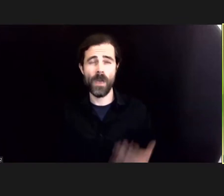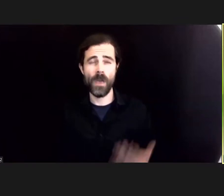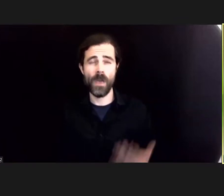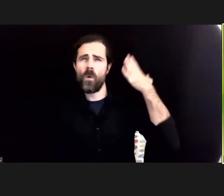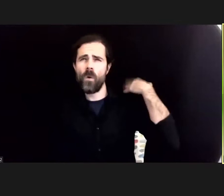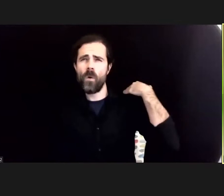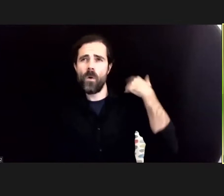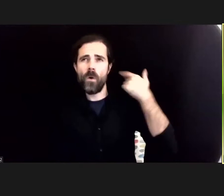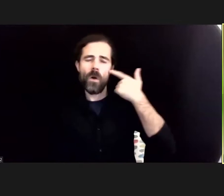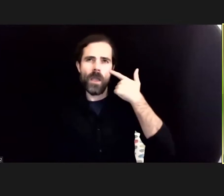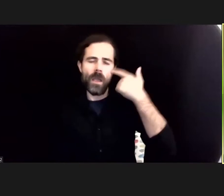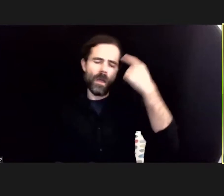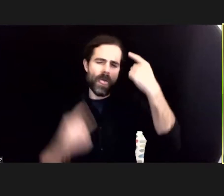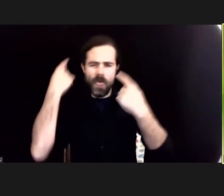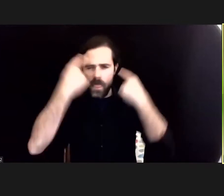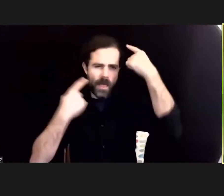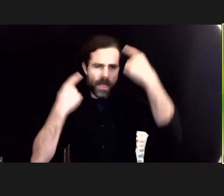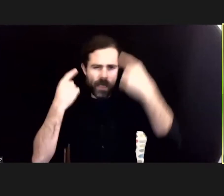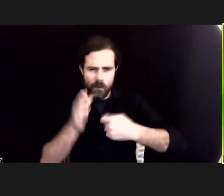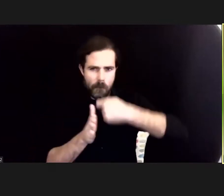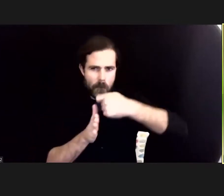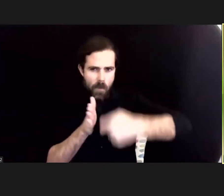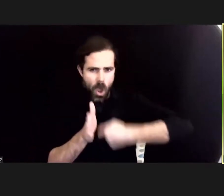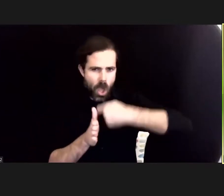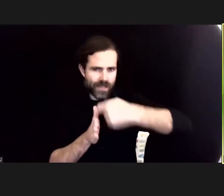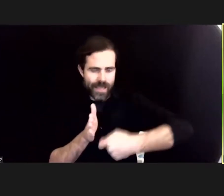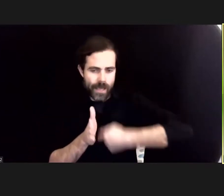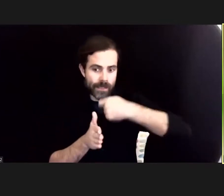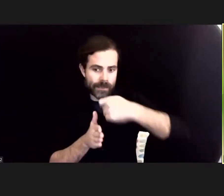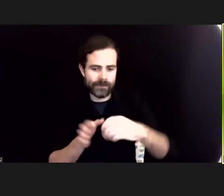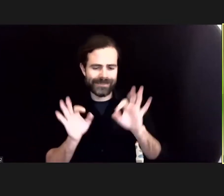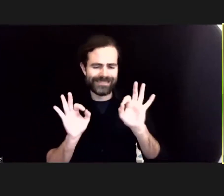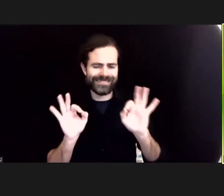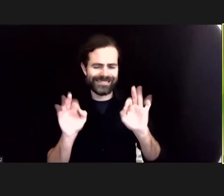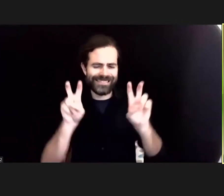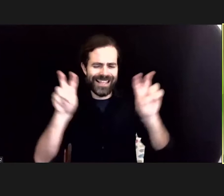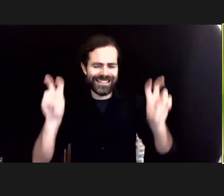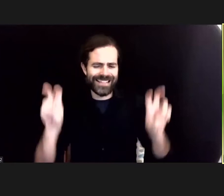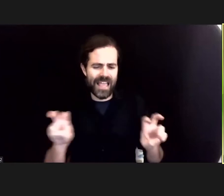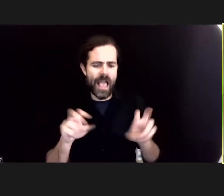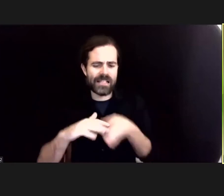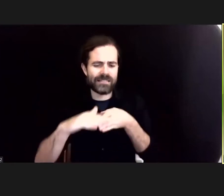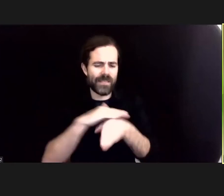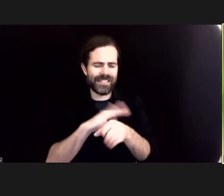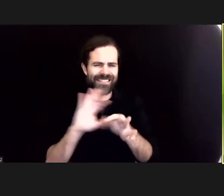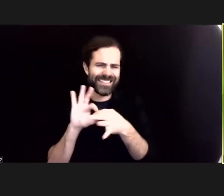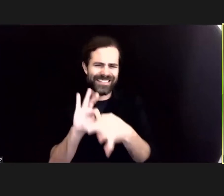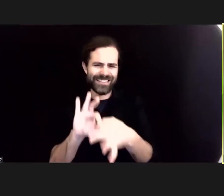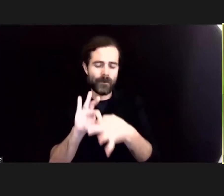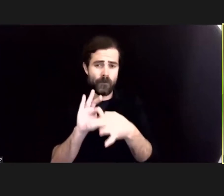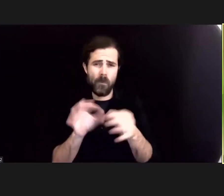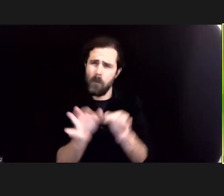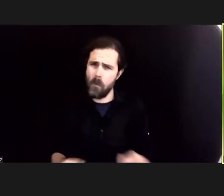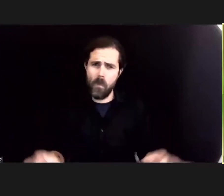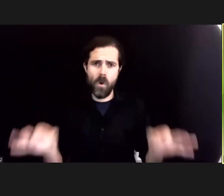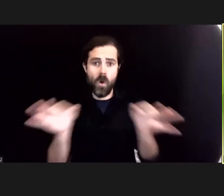project on accessibility, it's very important to choose the best